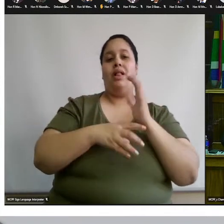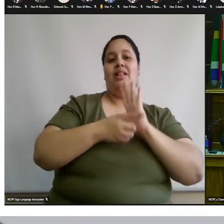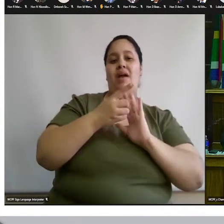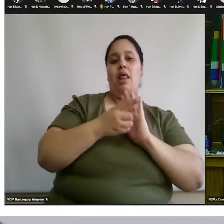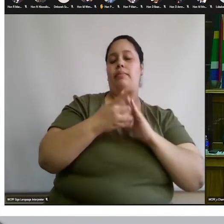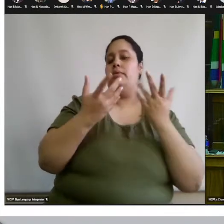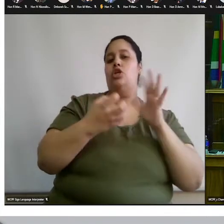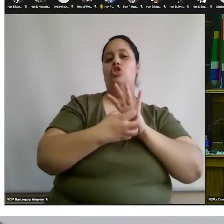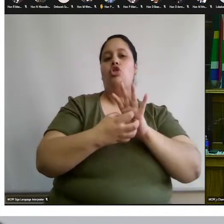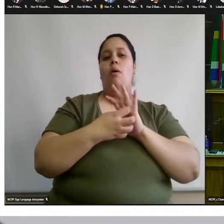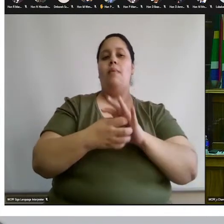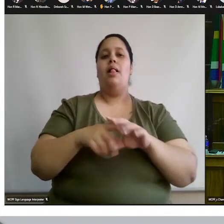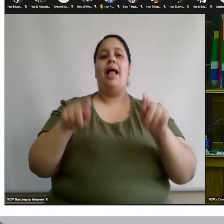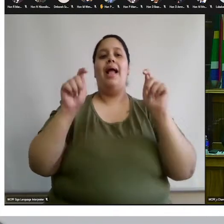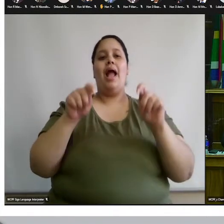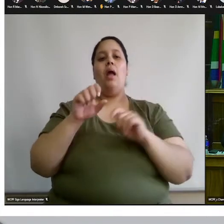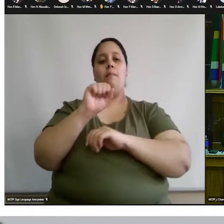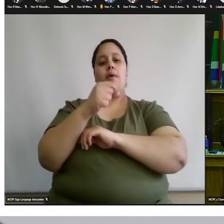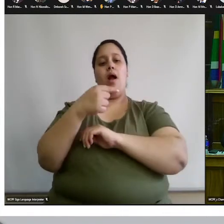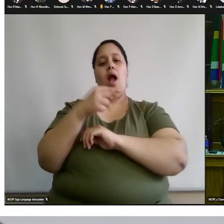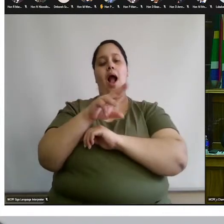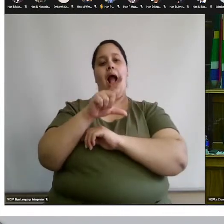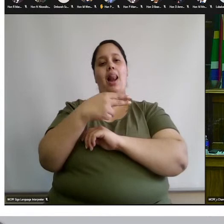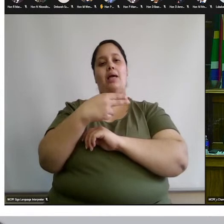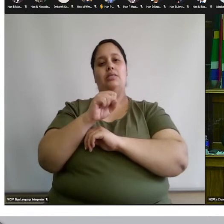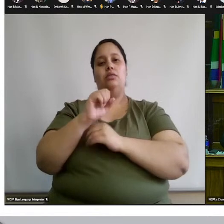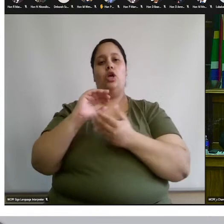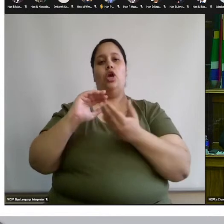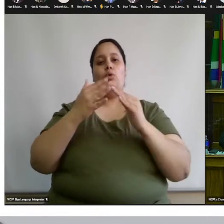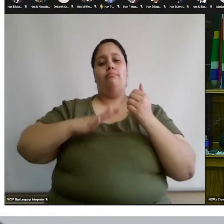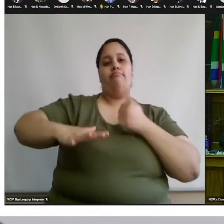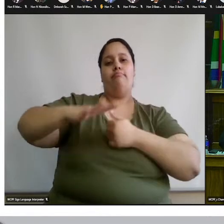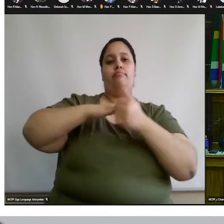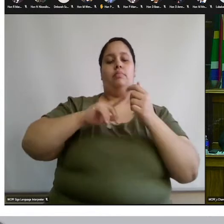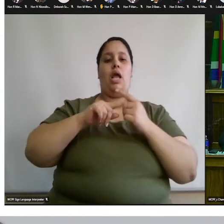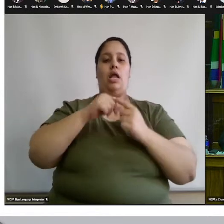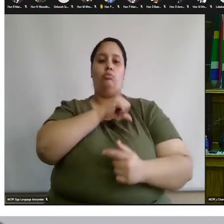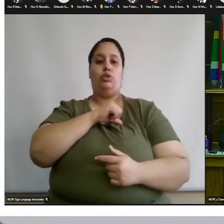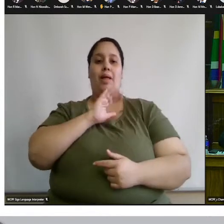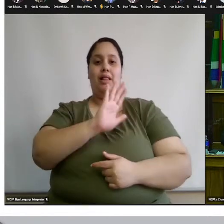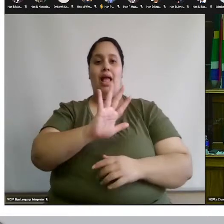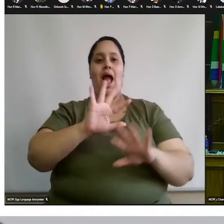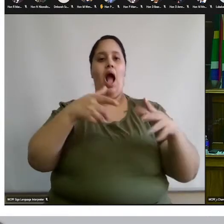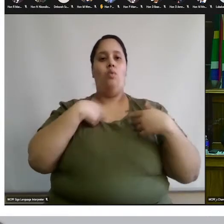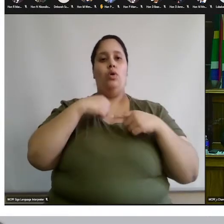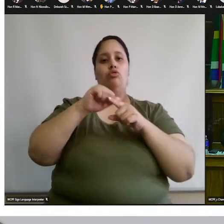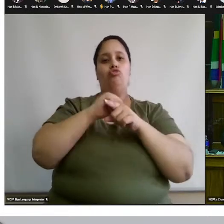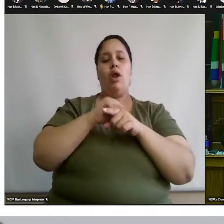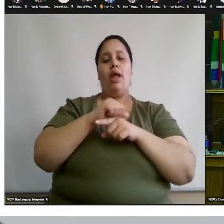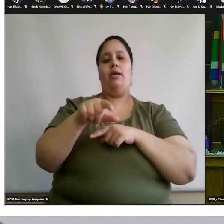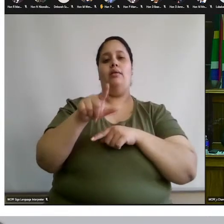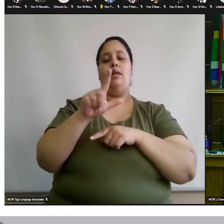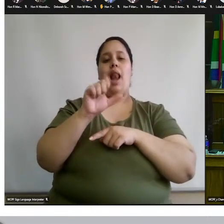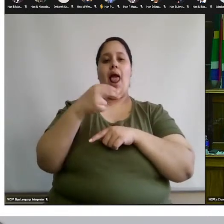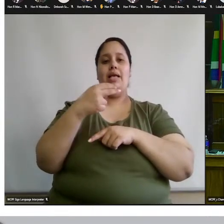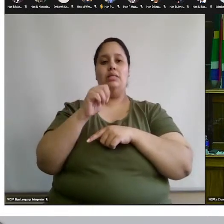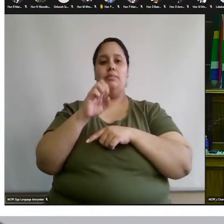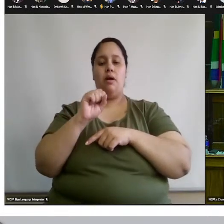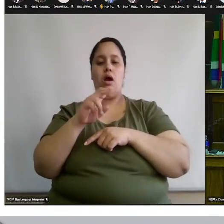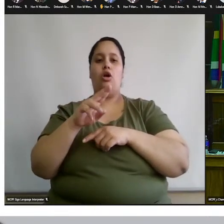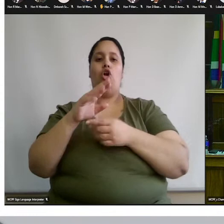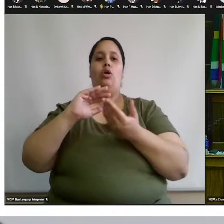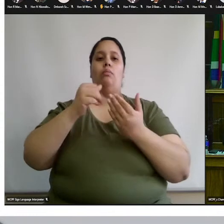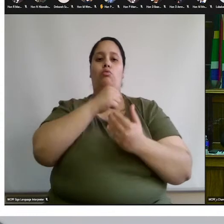of the Cape Agulhas Municipality Trading Hub, the Laingsburg Municipality Trading Hub, and of course the